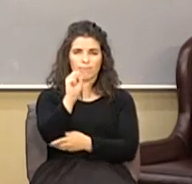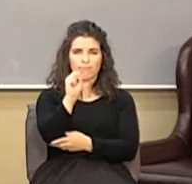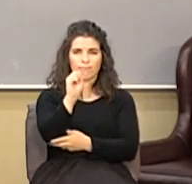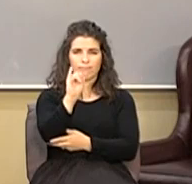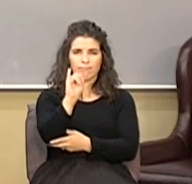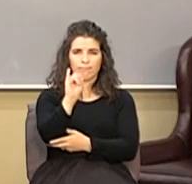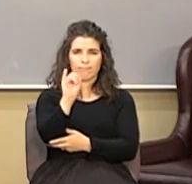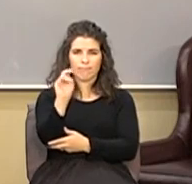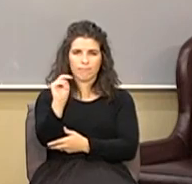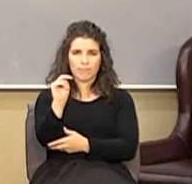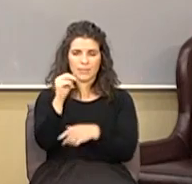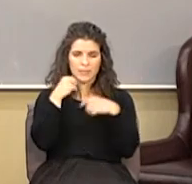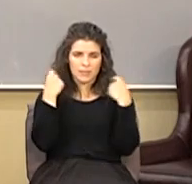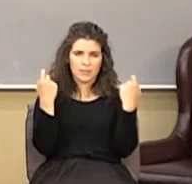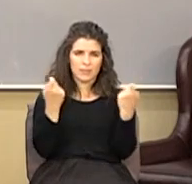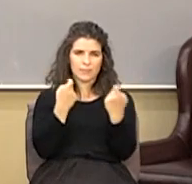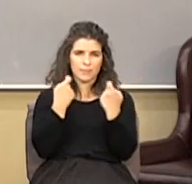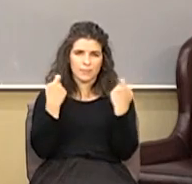is